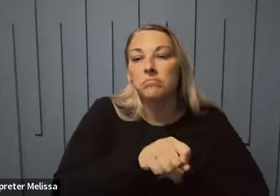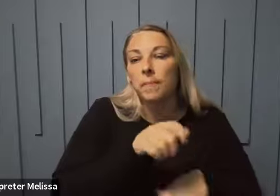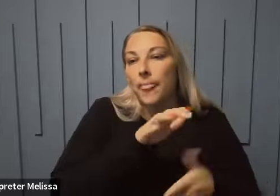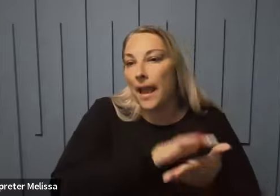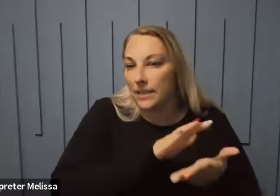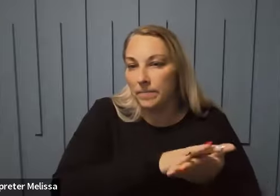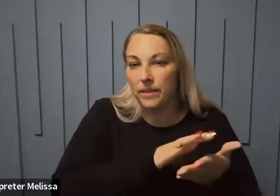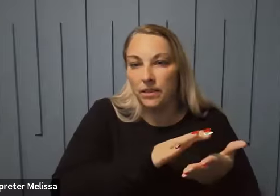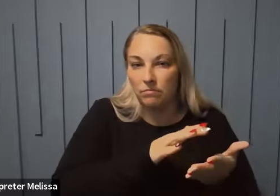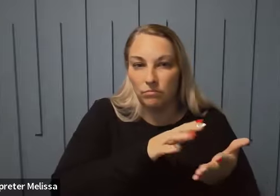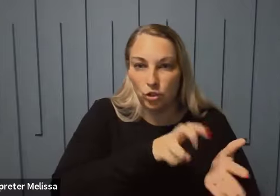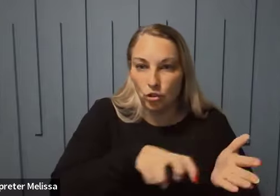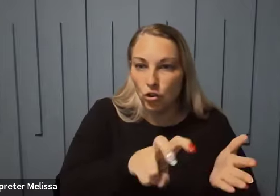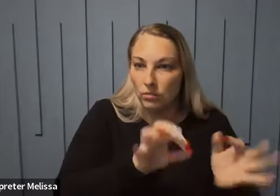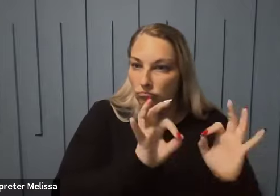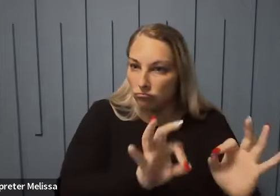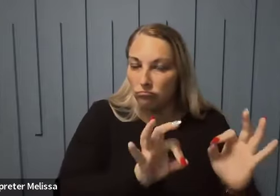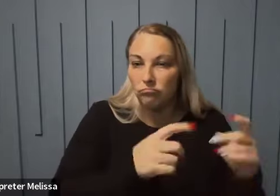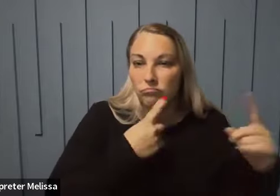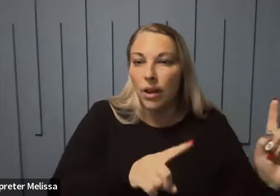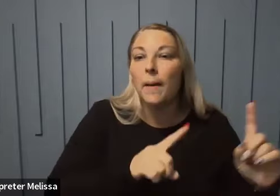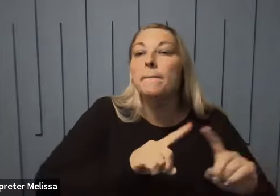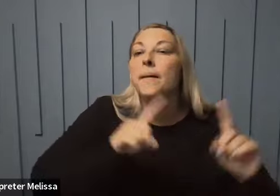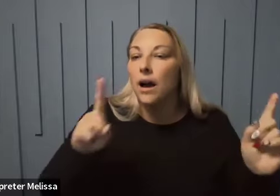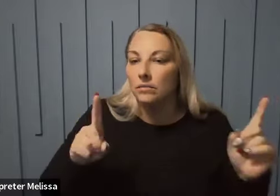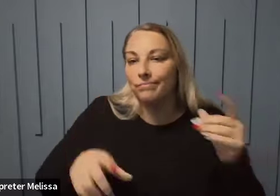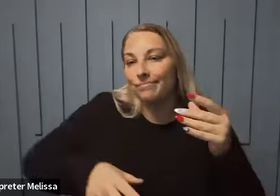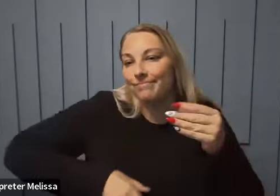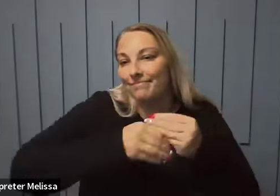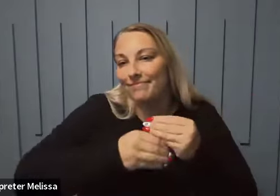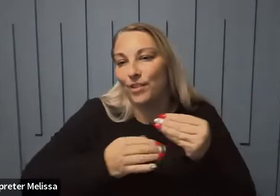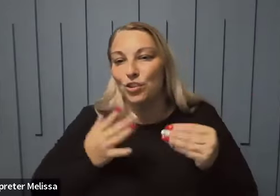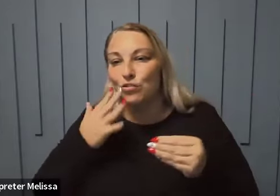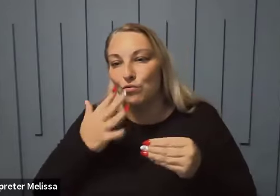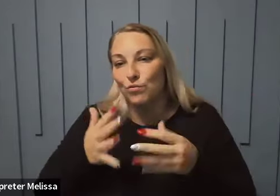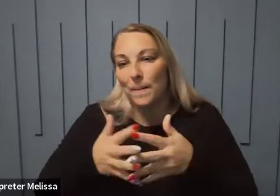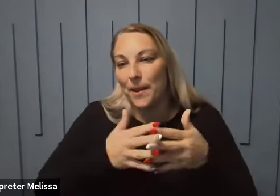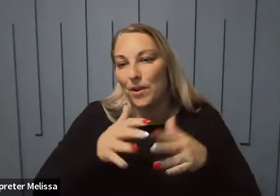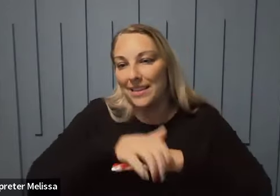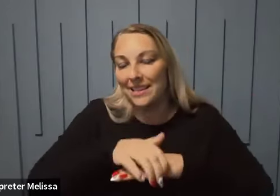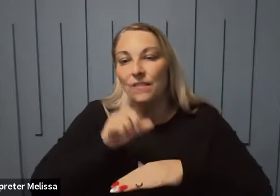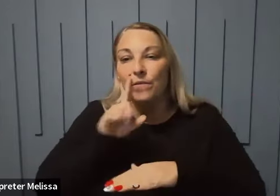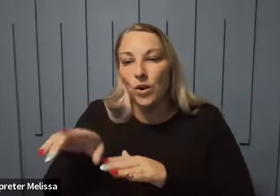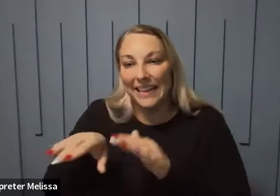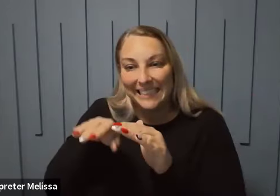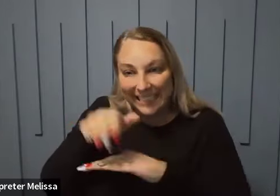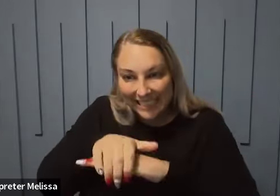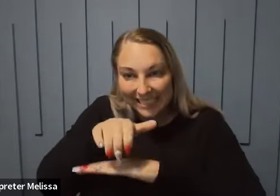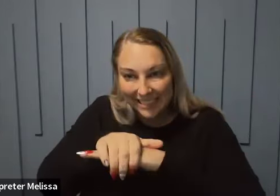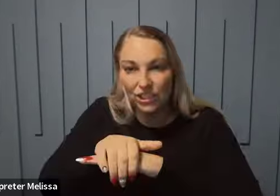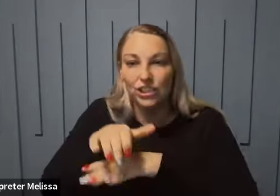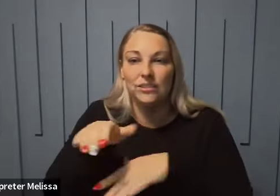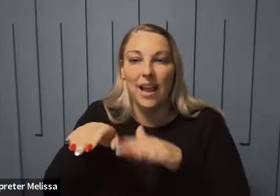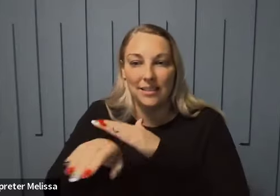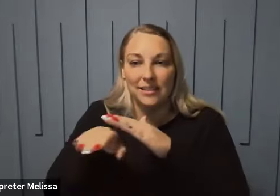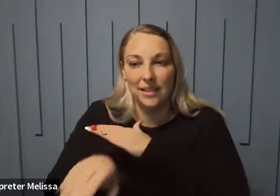be an amazing journey. But I would want them to have Cute American English, to have access to English in its natural form,